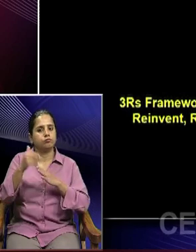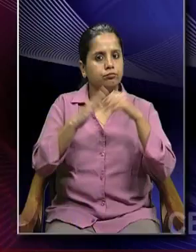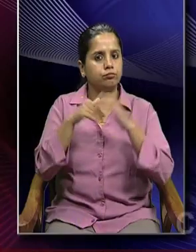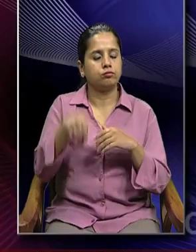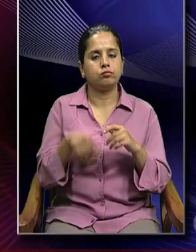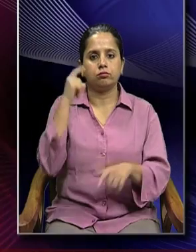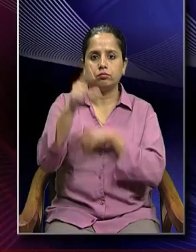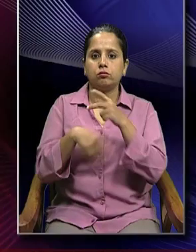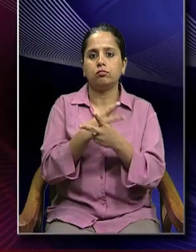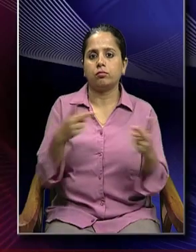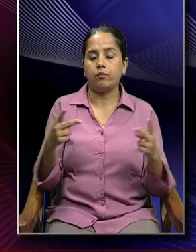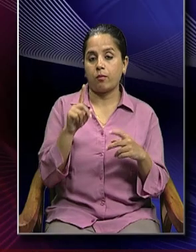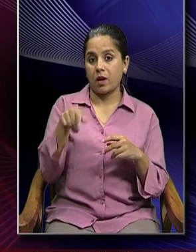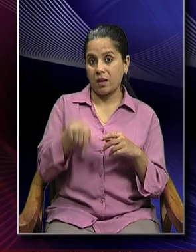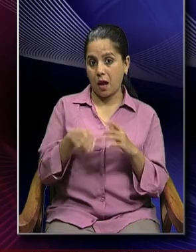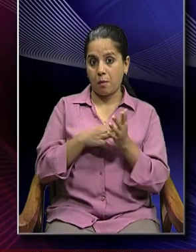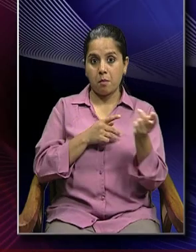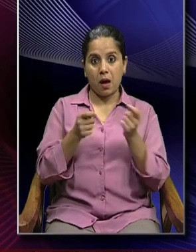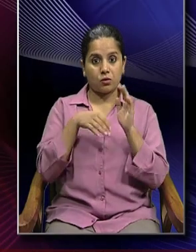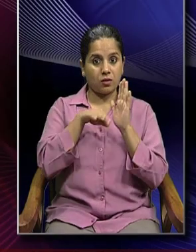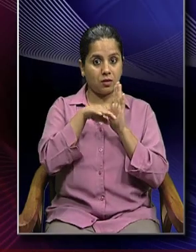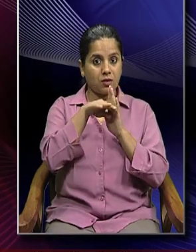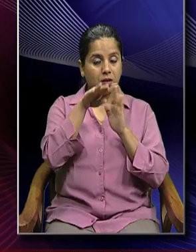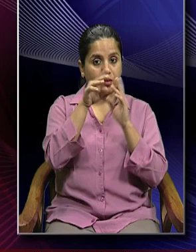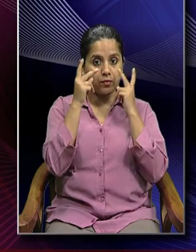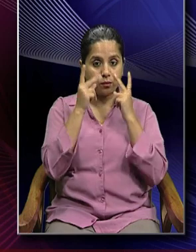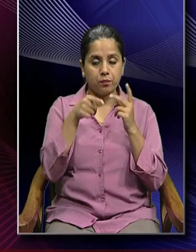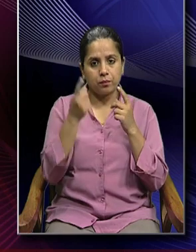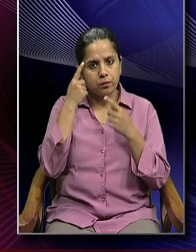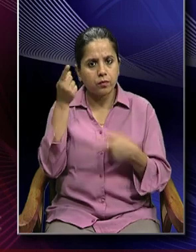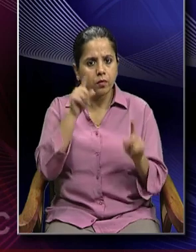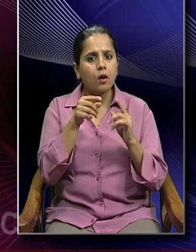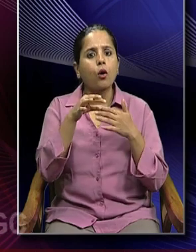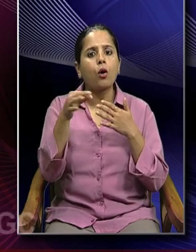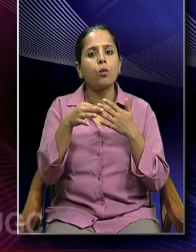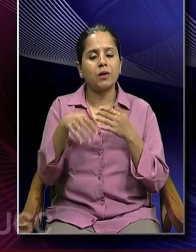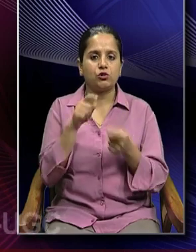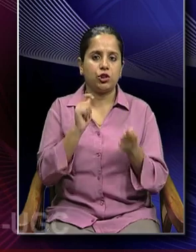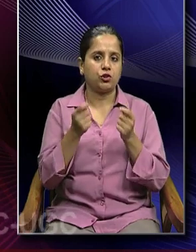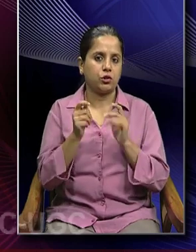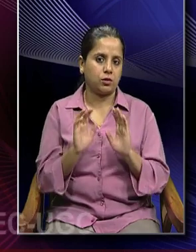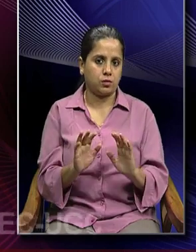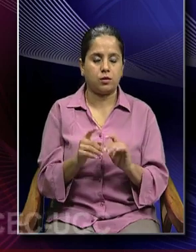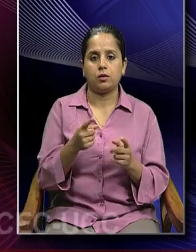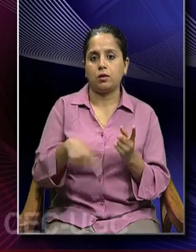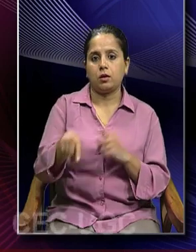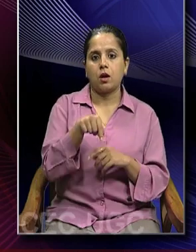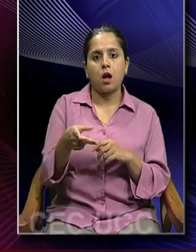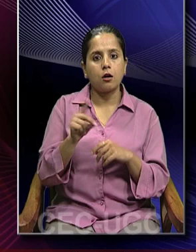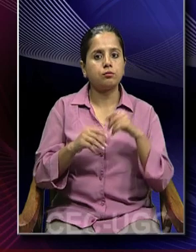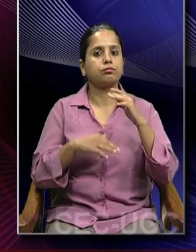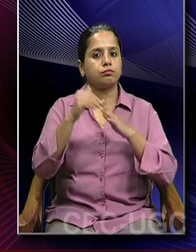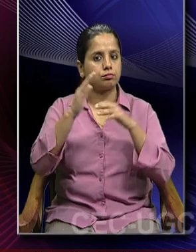But when we move towards managerial level, here the strategic option changes. It becomes restructuring